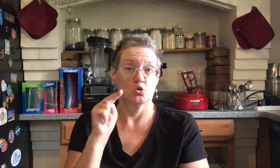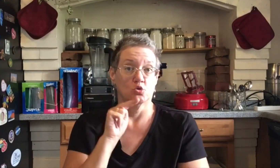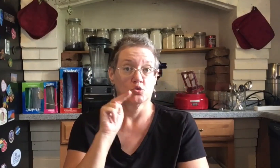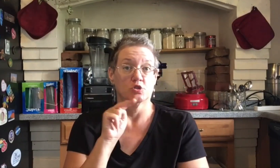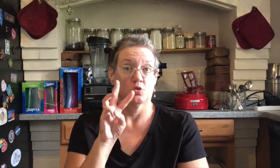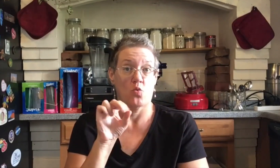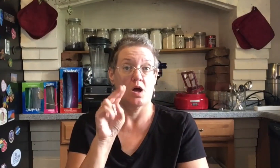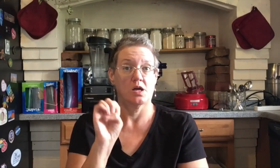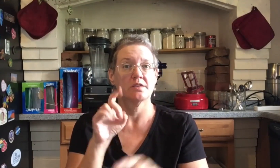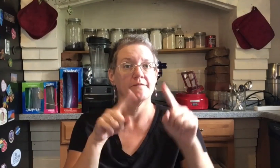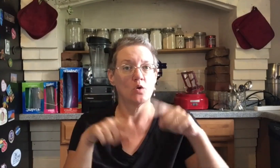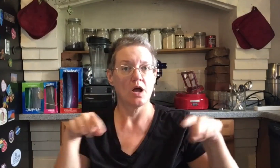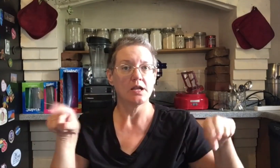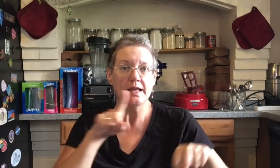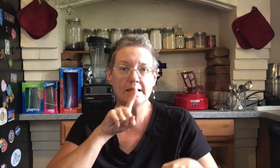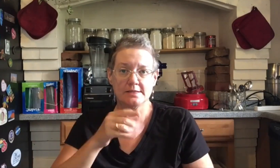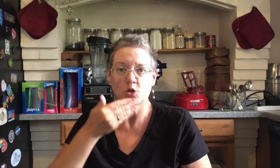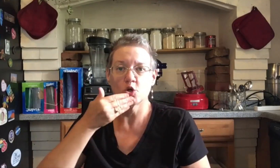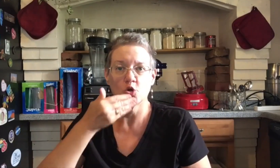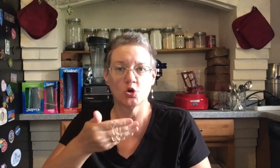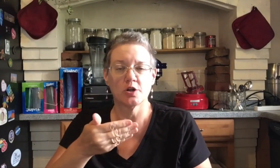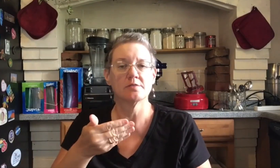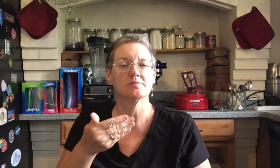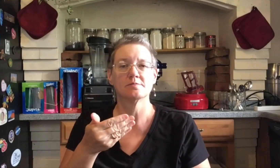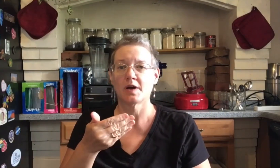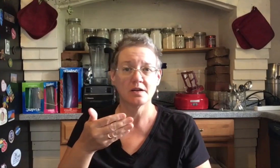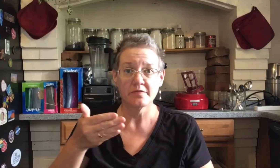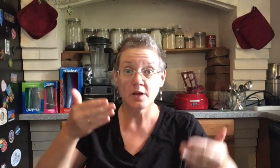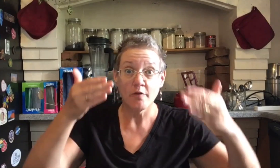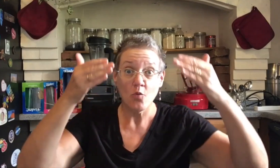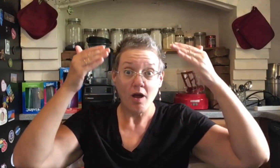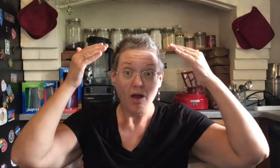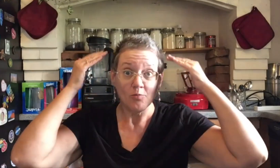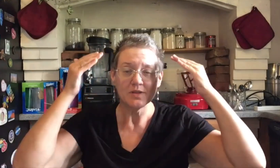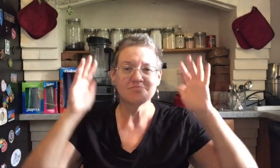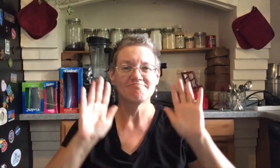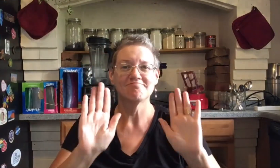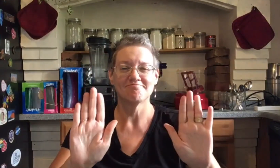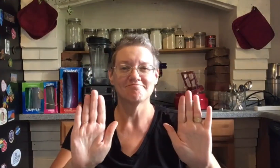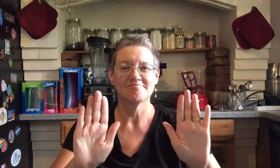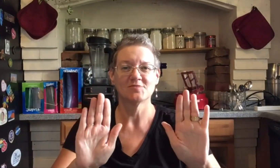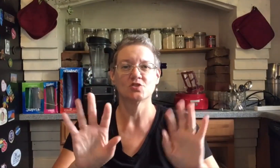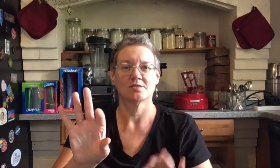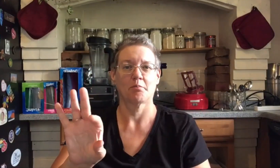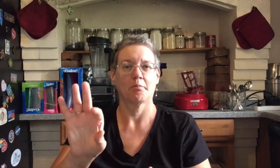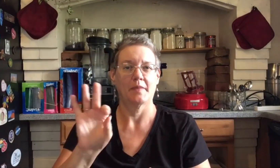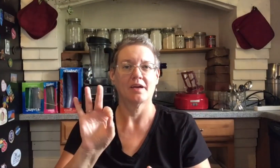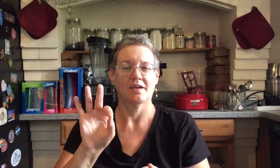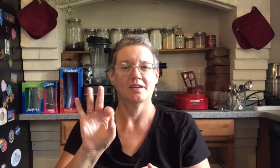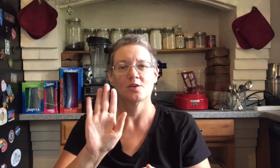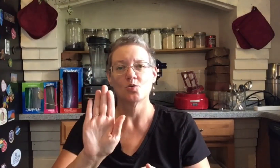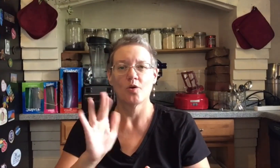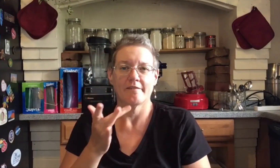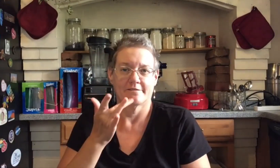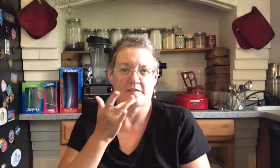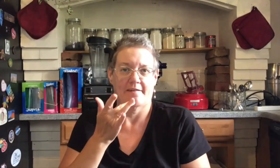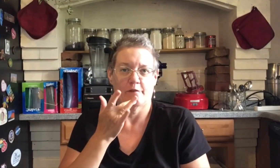you. Now, variety does give you better nutrition, but if you're feeling overwhelmed, just pick